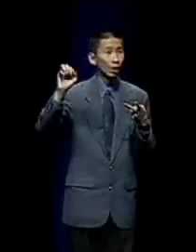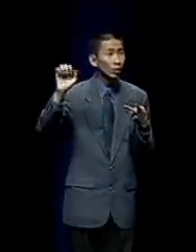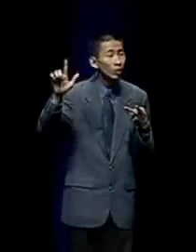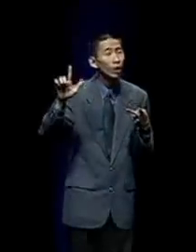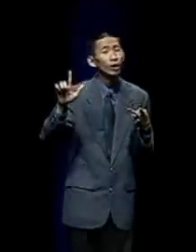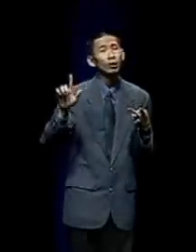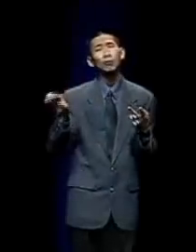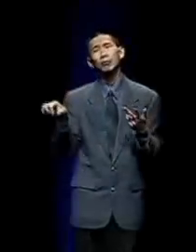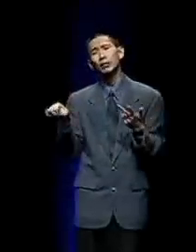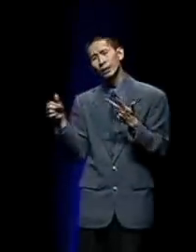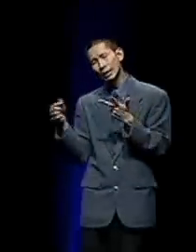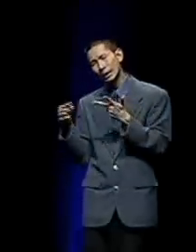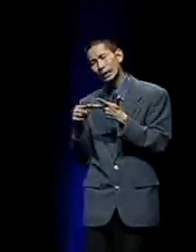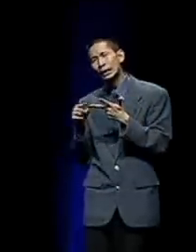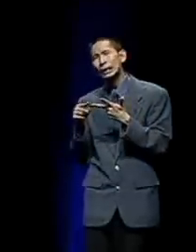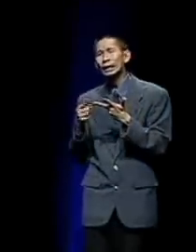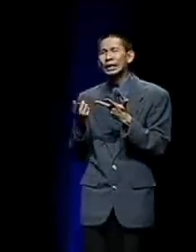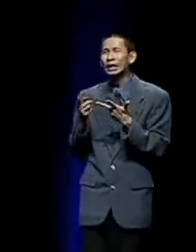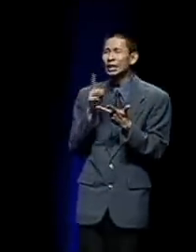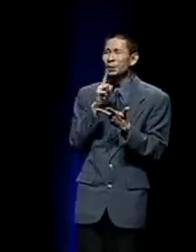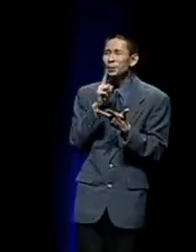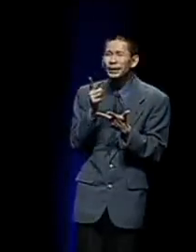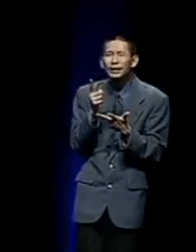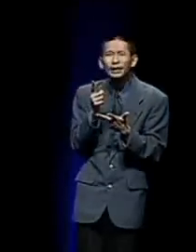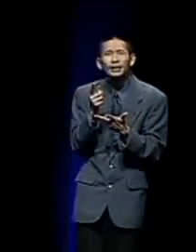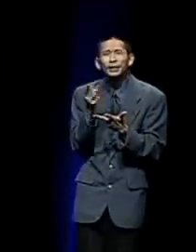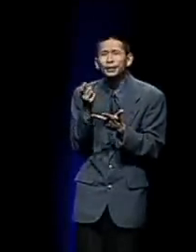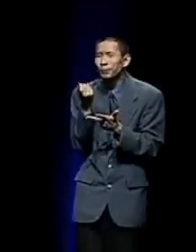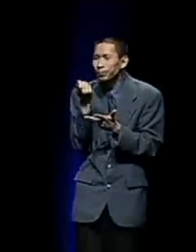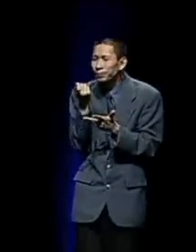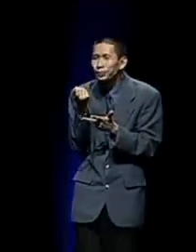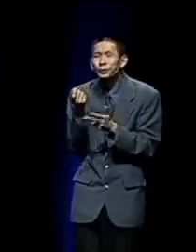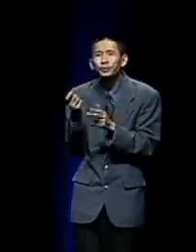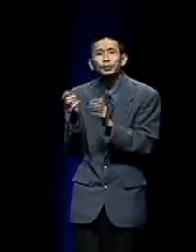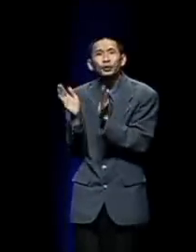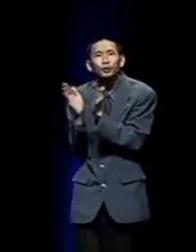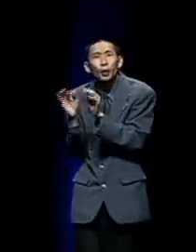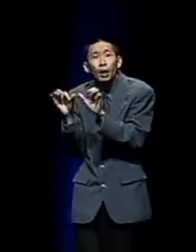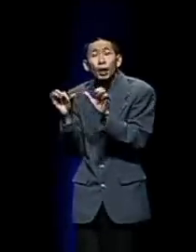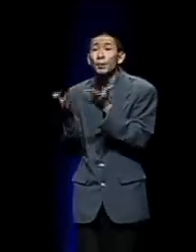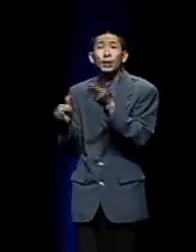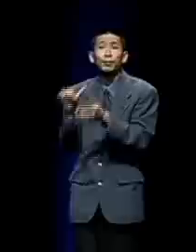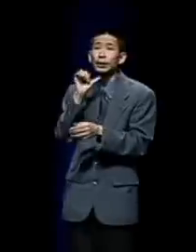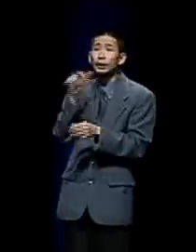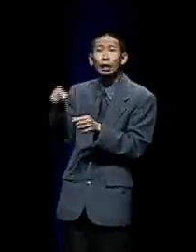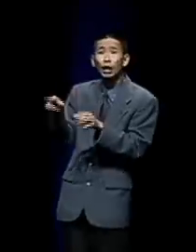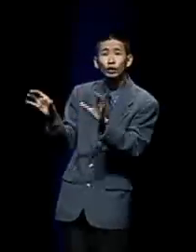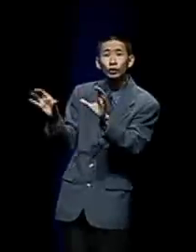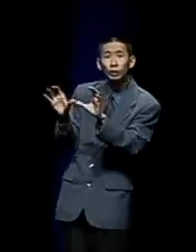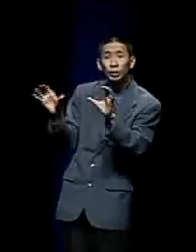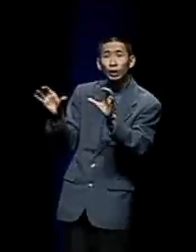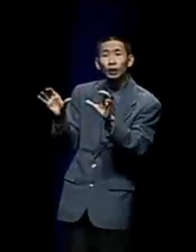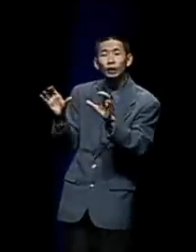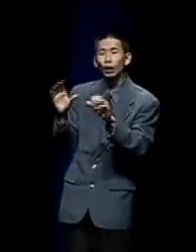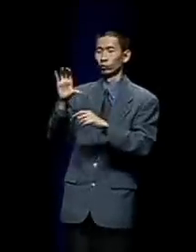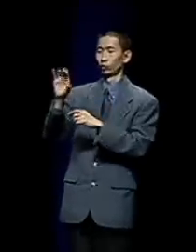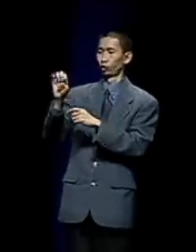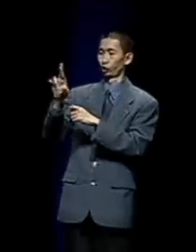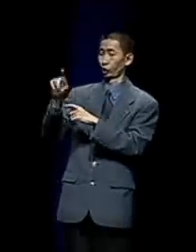this other one is such a small little area. Maybe it's not a certification. Maybe it's a certificate. Maybe you go